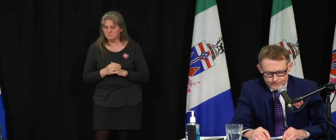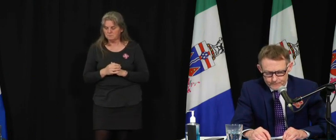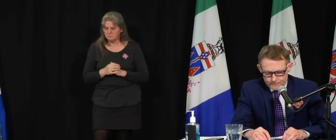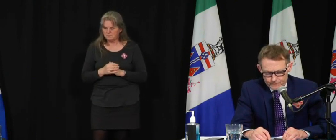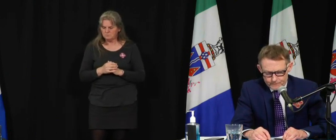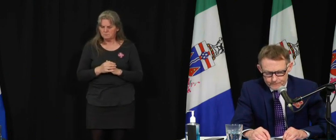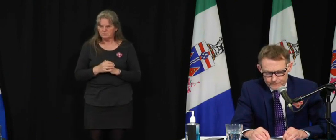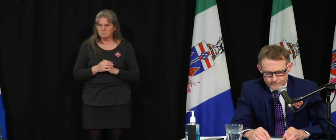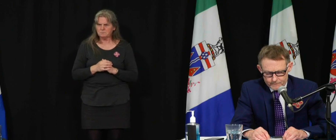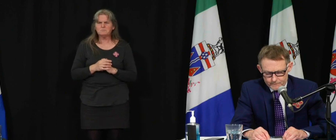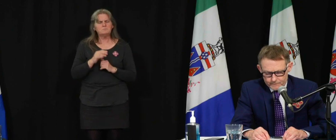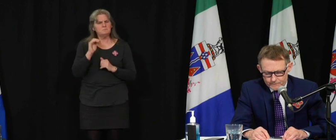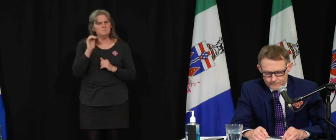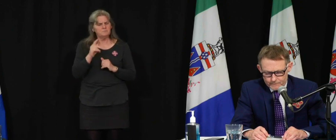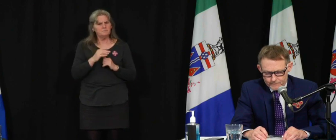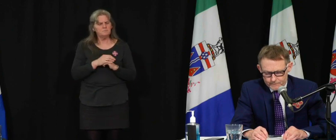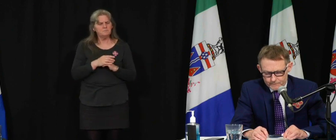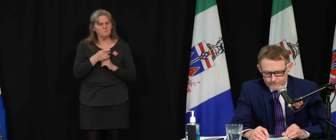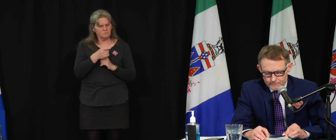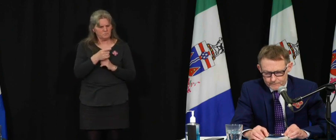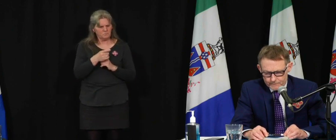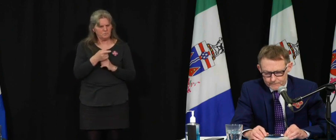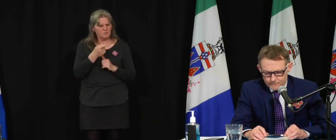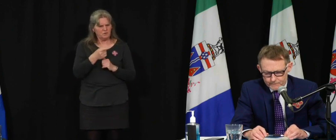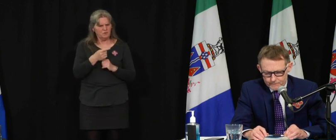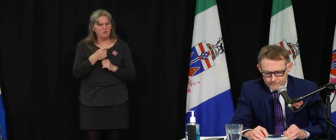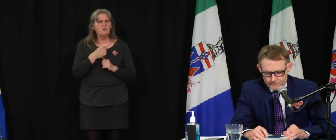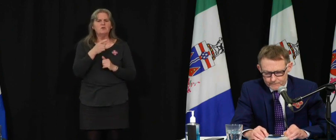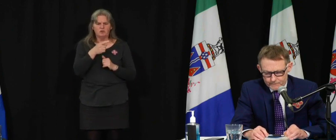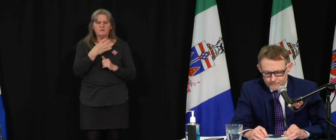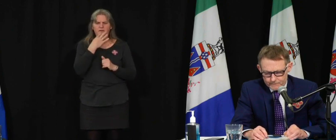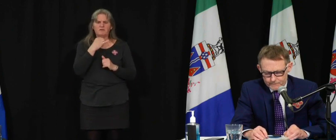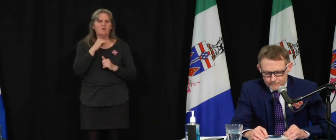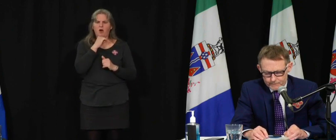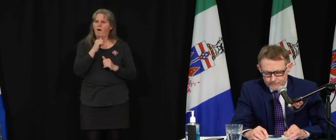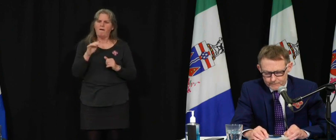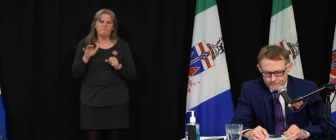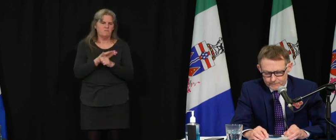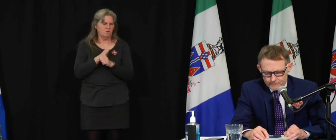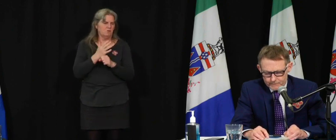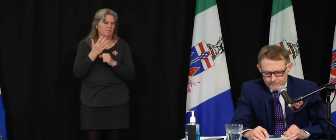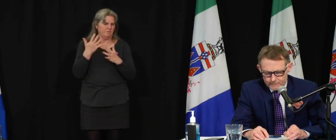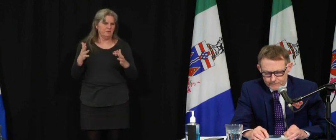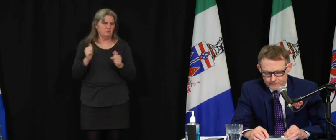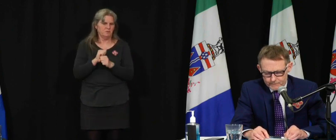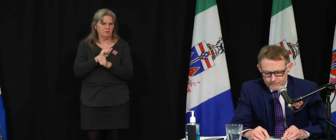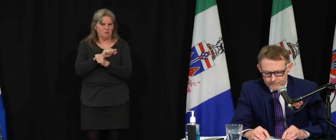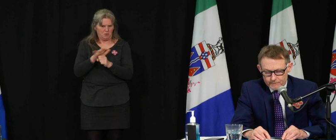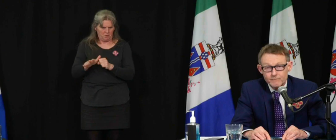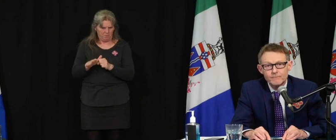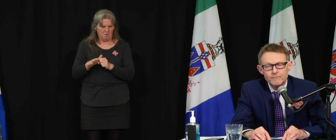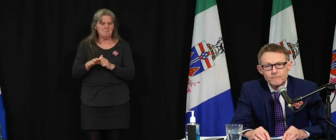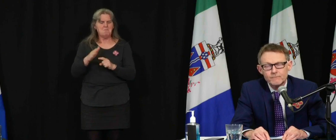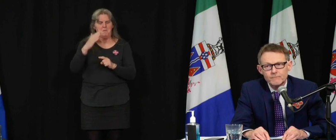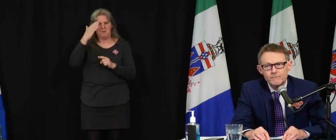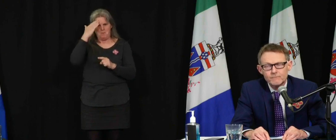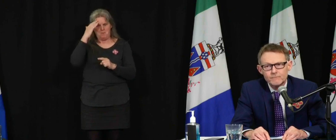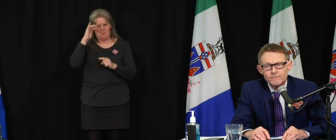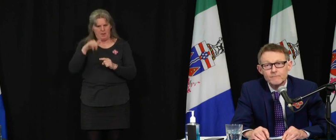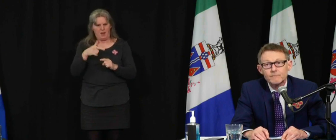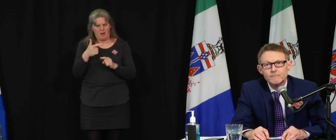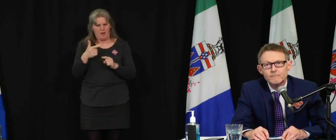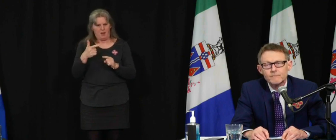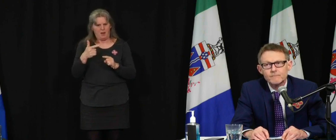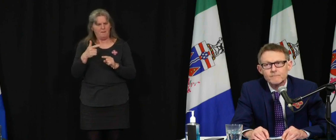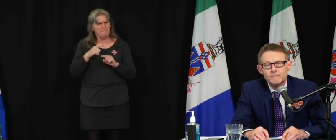Okay, and you said several times that we're not in the clear yet. I know importation of cases is a big part of that. Are